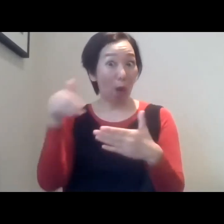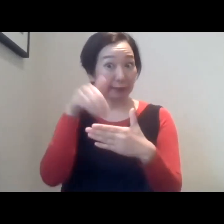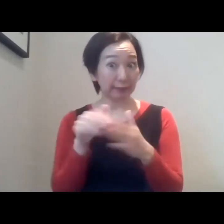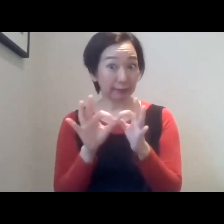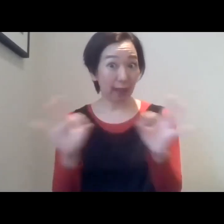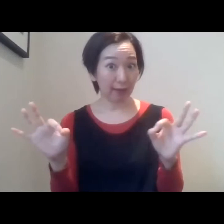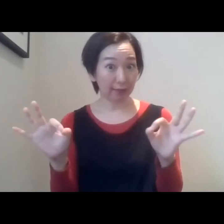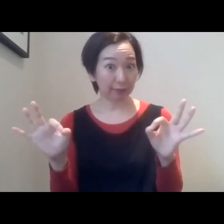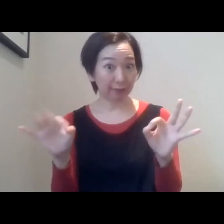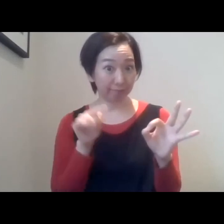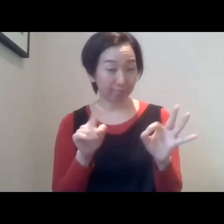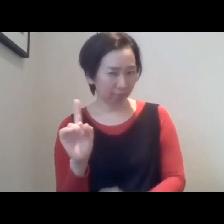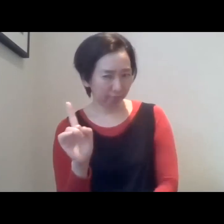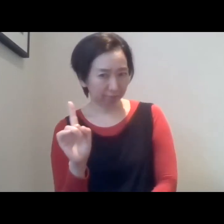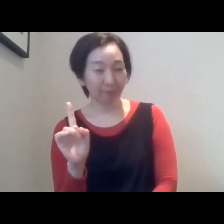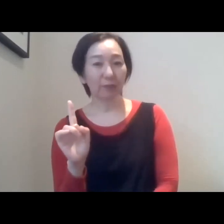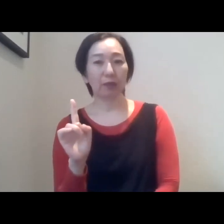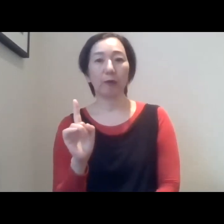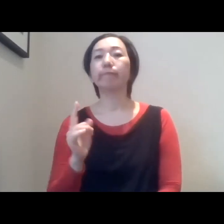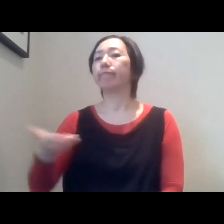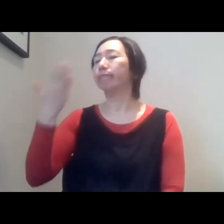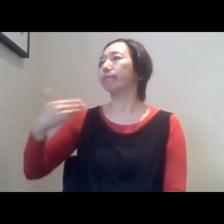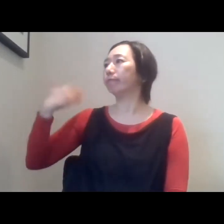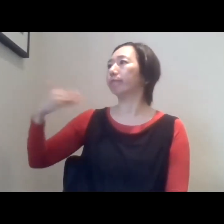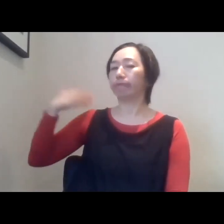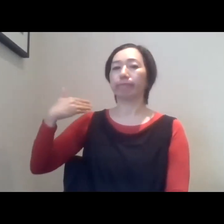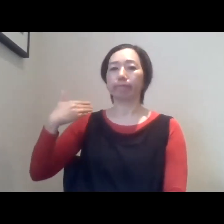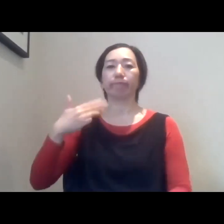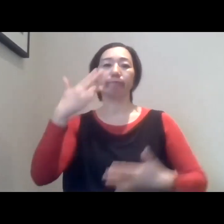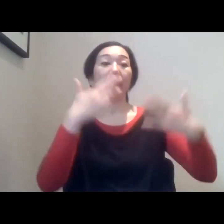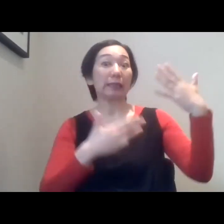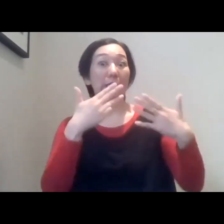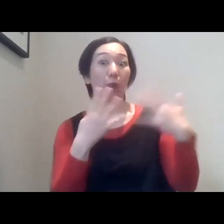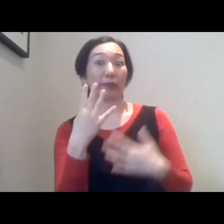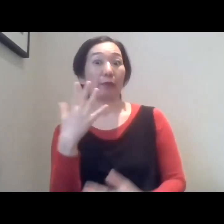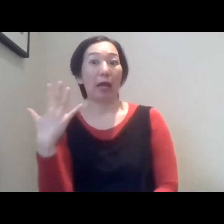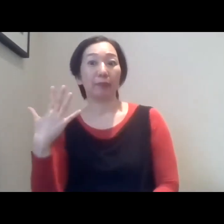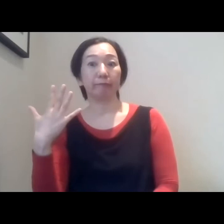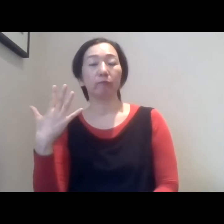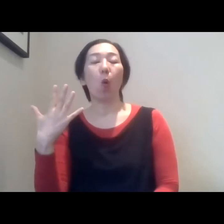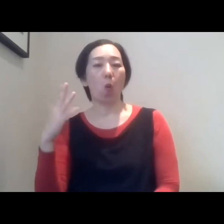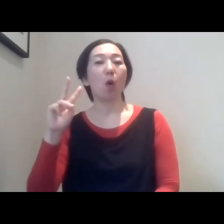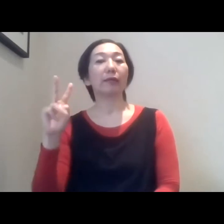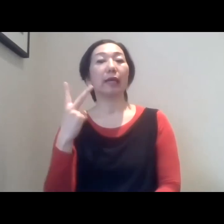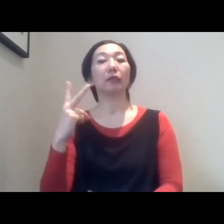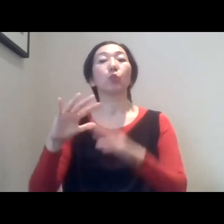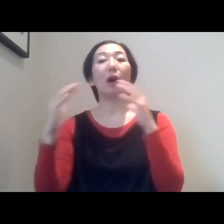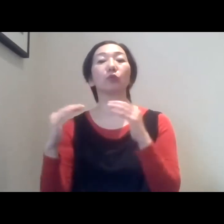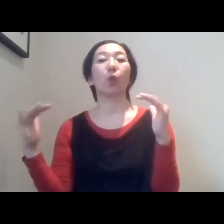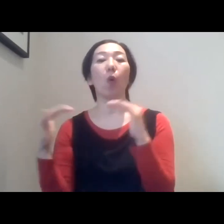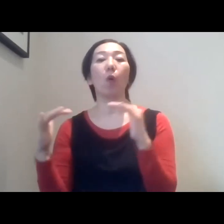which is a digital performance piece called Scored in Silence. Now, to give you a little bit of context on that,